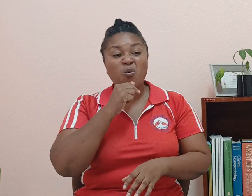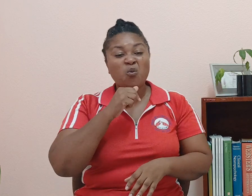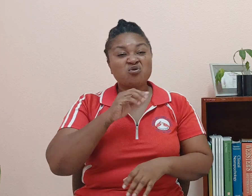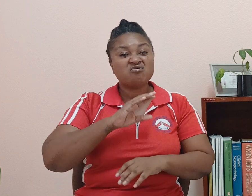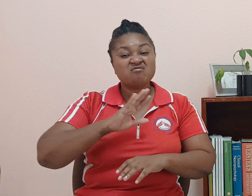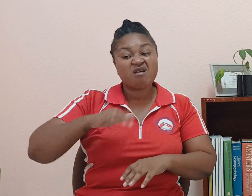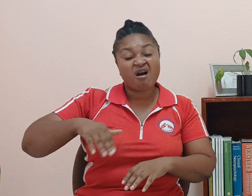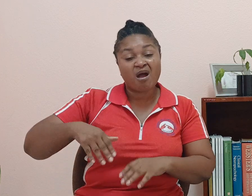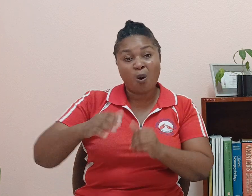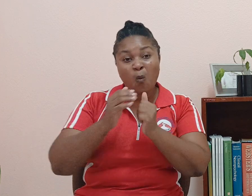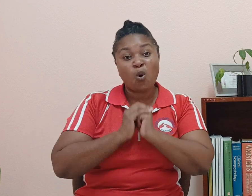idol.